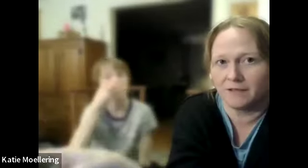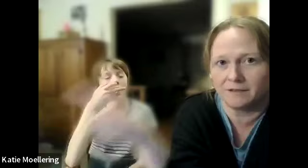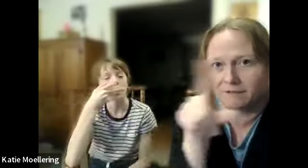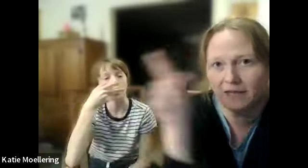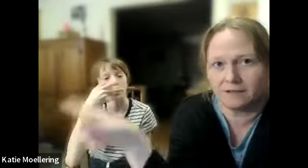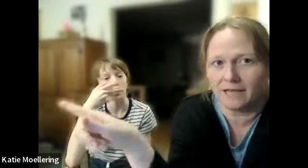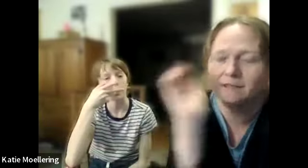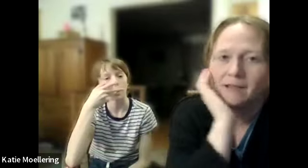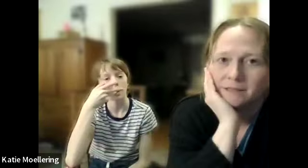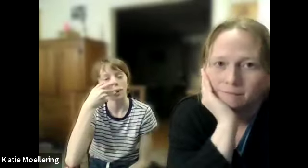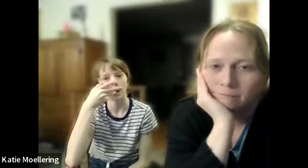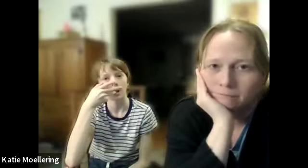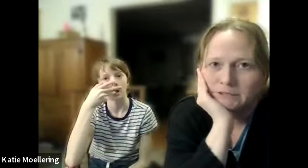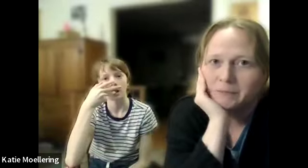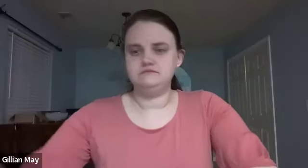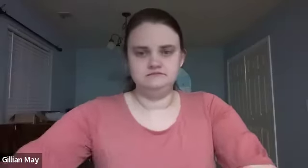27th, that last class. Yeah. That makes sense?